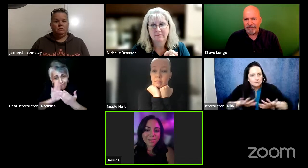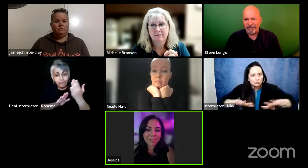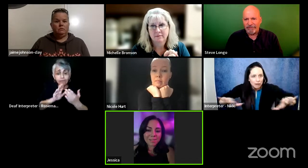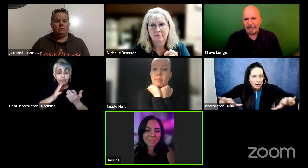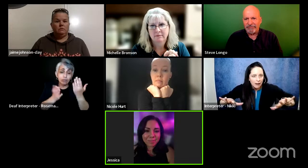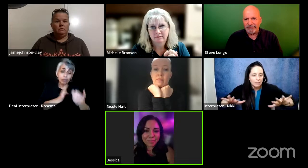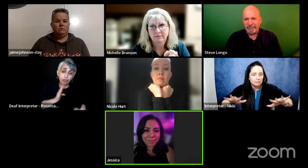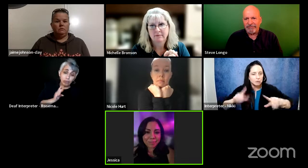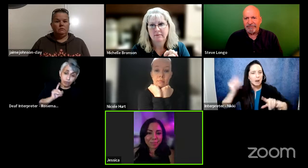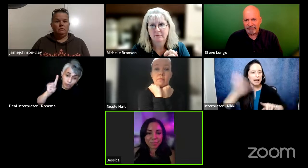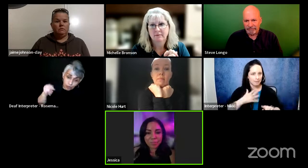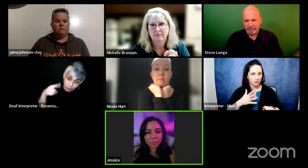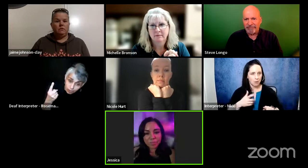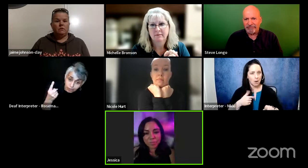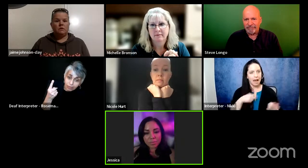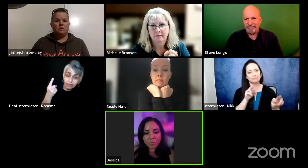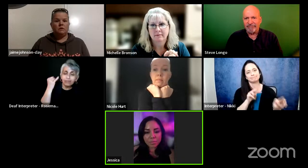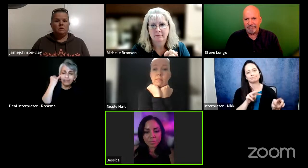know.